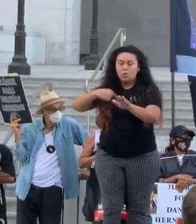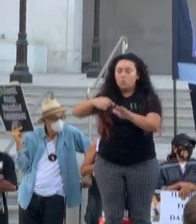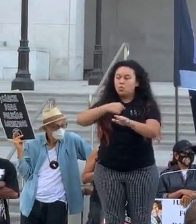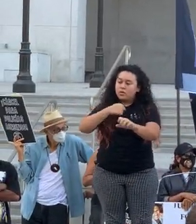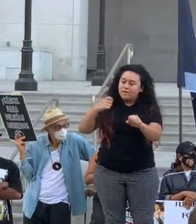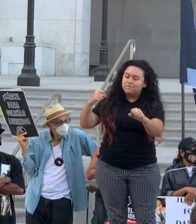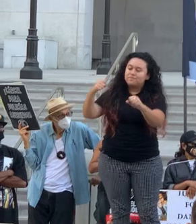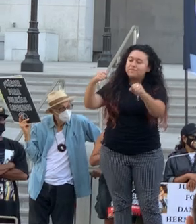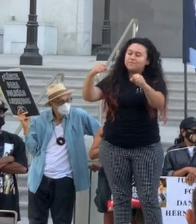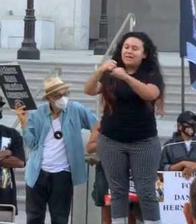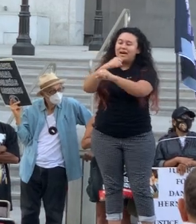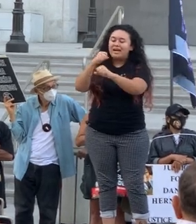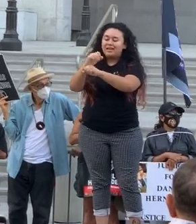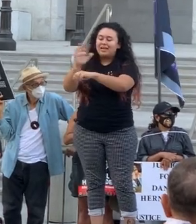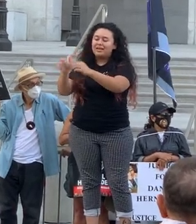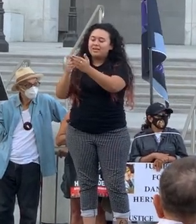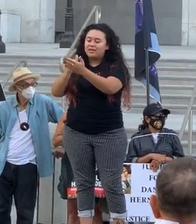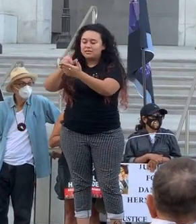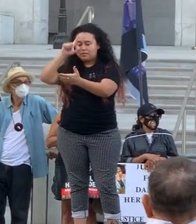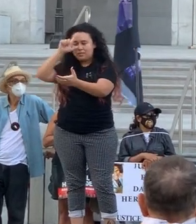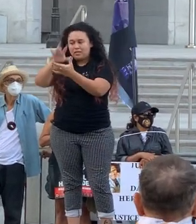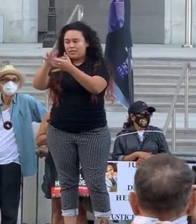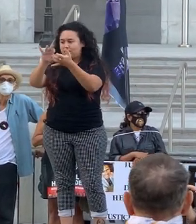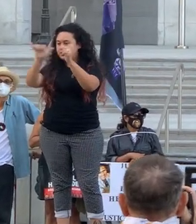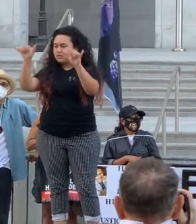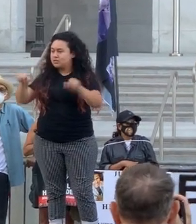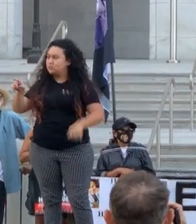are fighting against a belief system